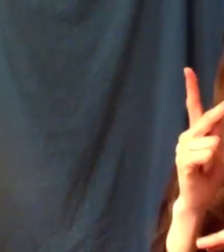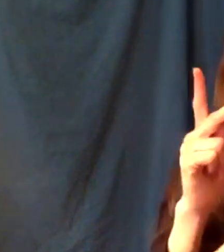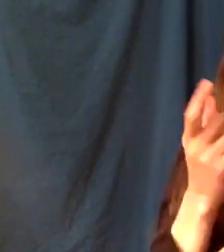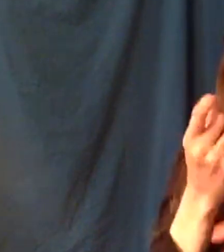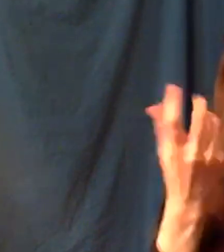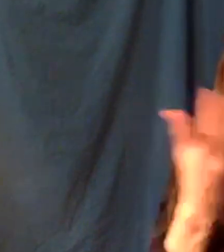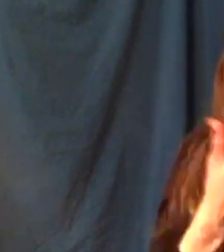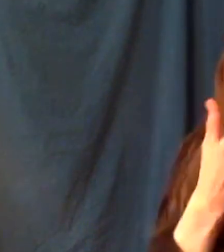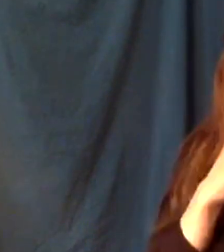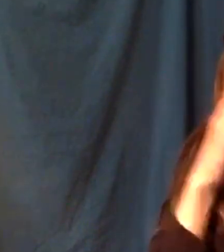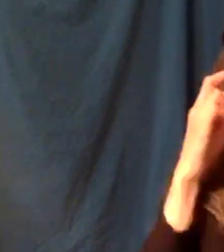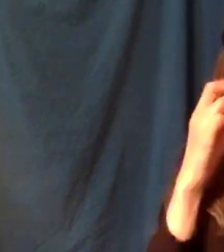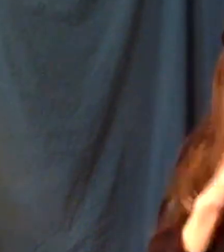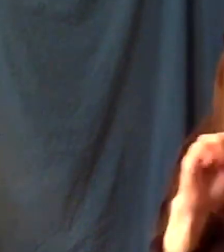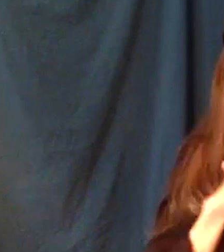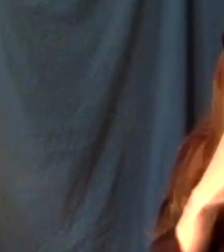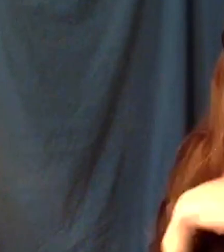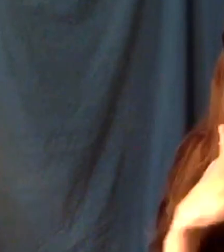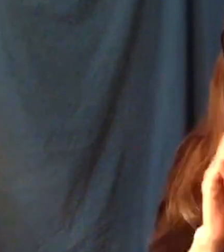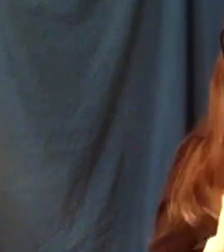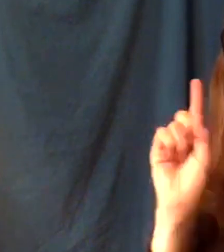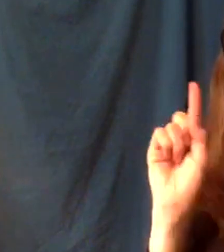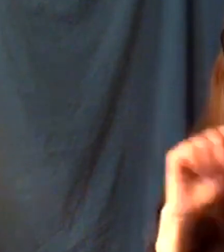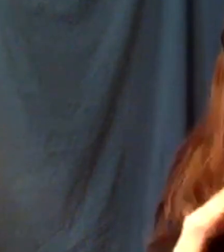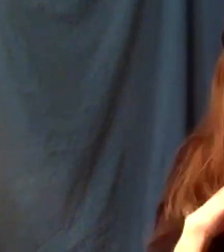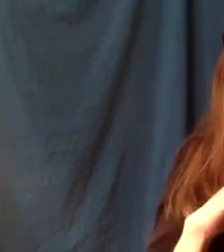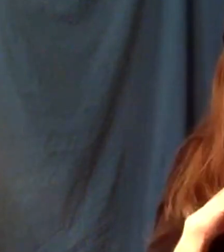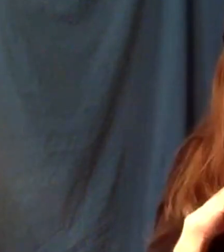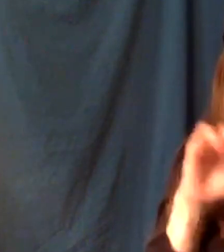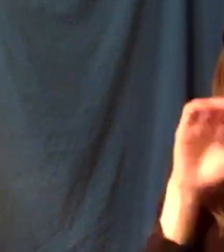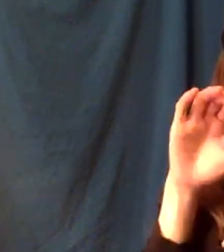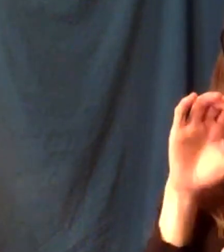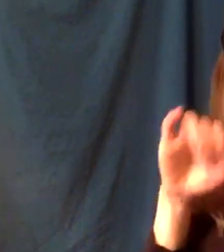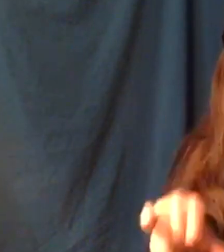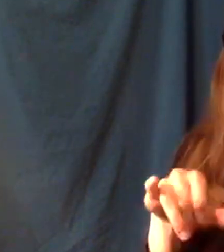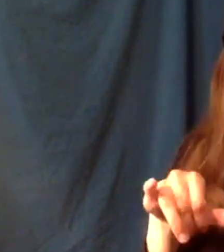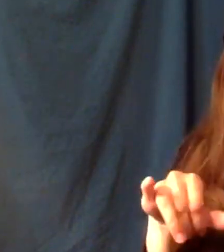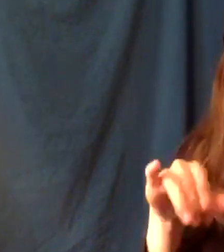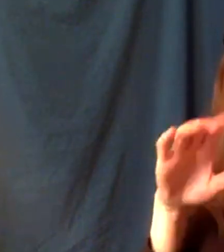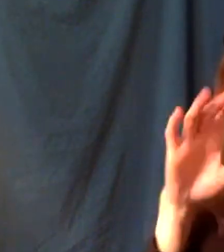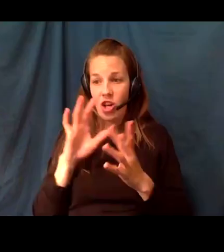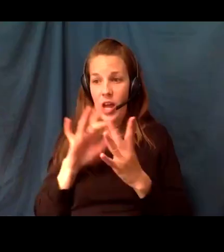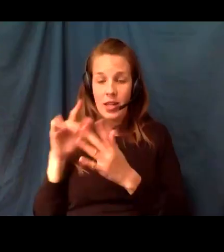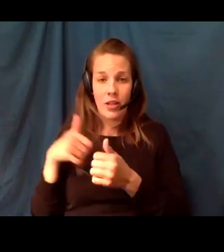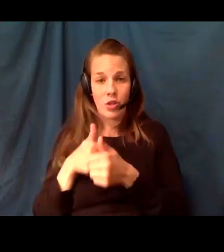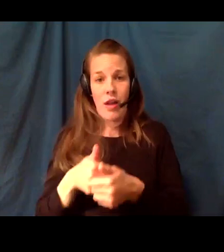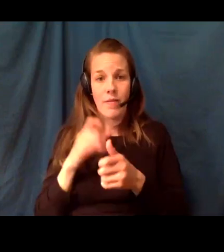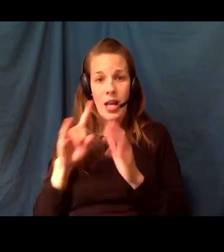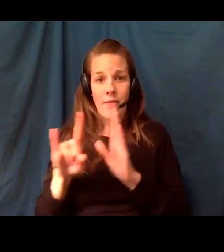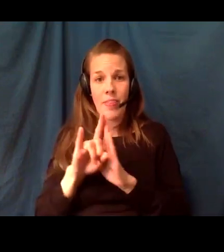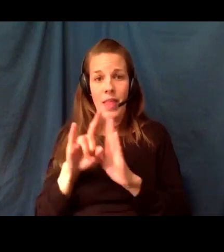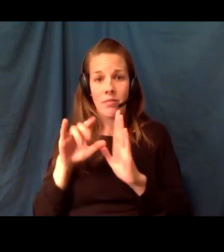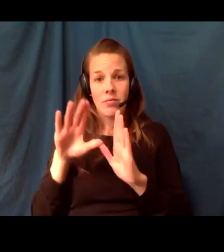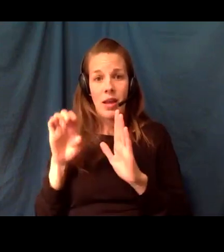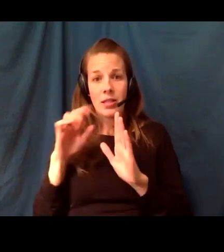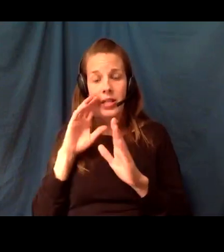wearing masks and practicing social distancing. Does the contact tracing reveal trends that identify if this is the case in our community?